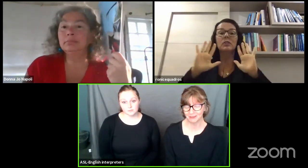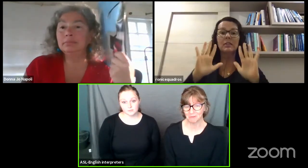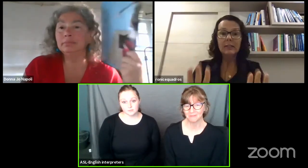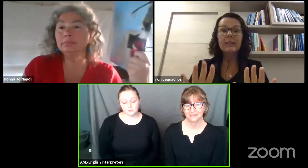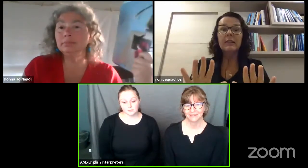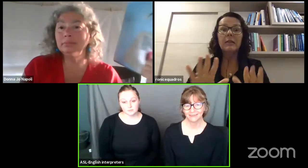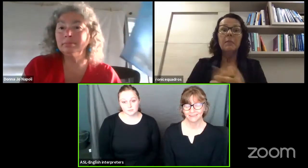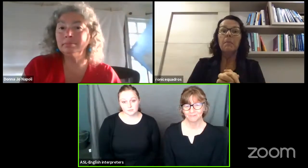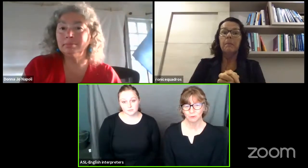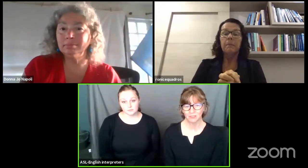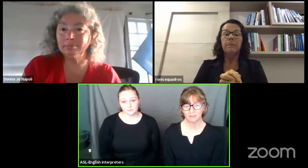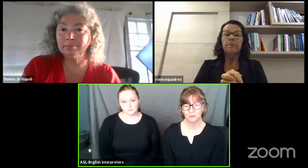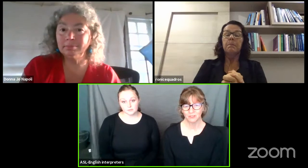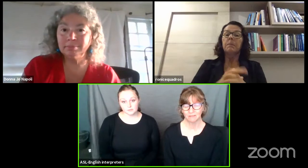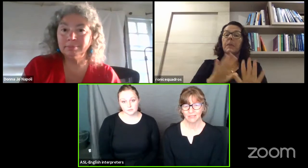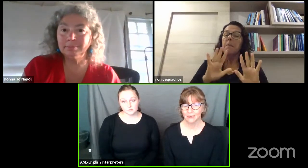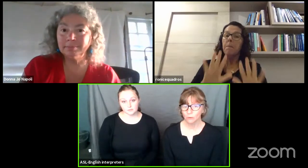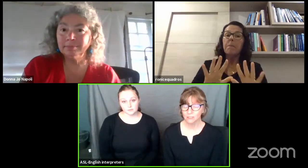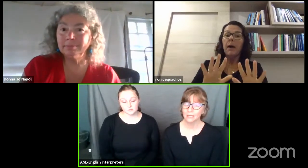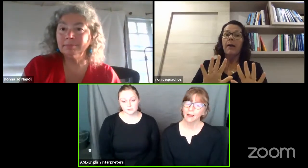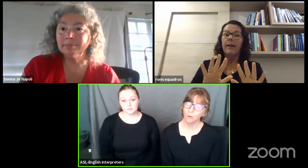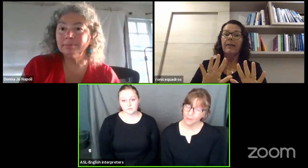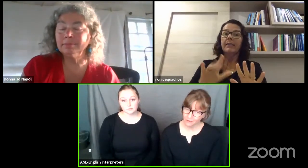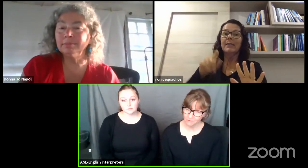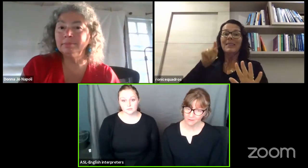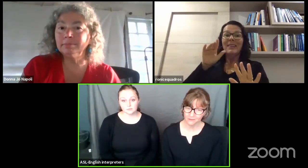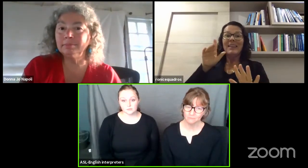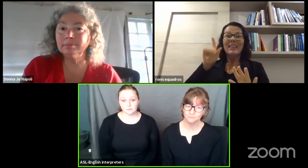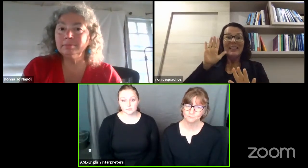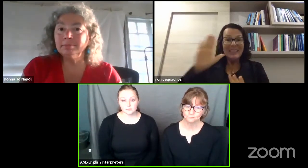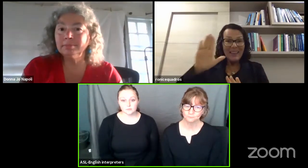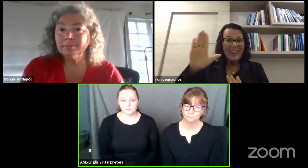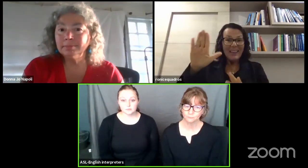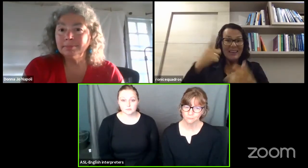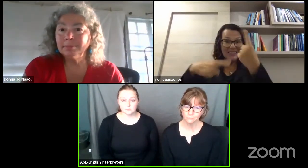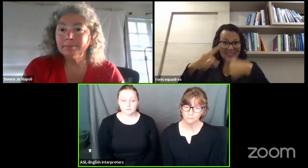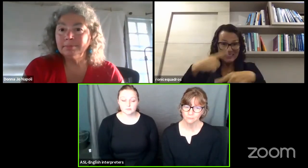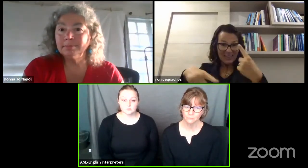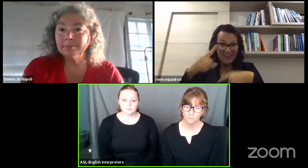to become fluent using a language. However,